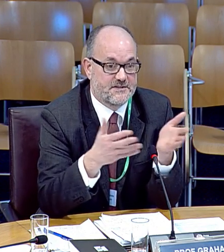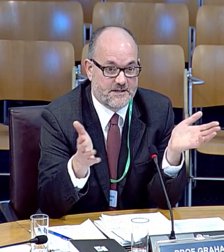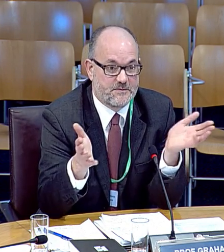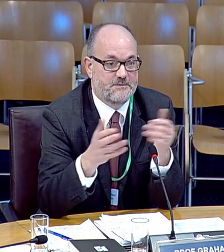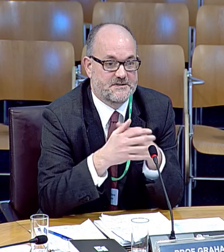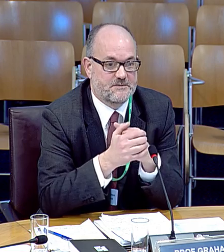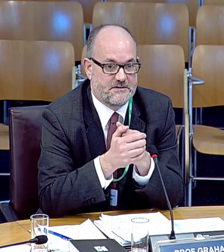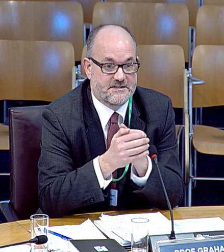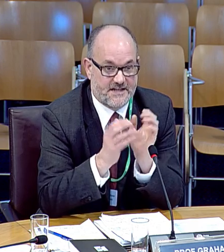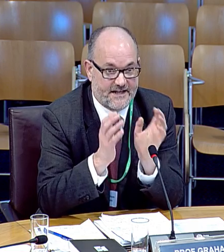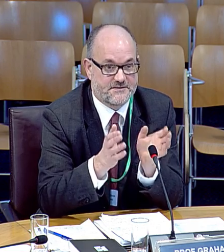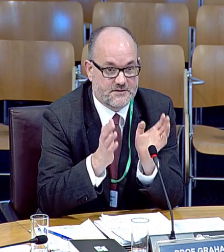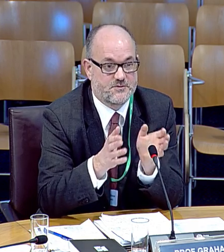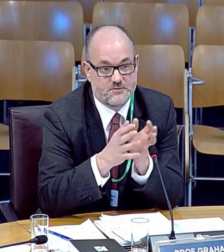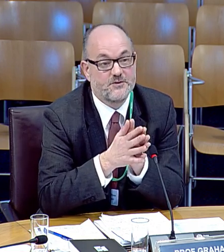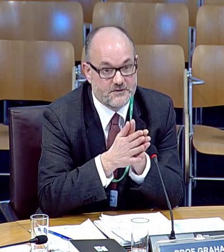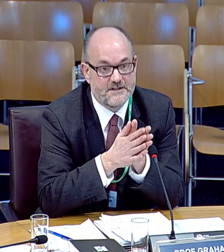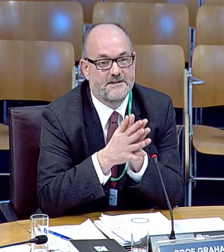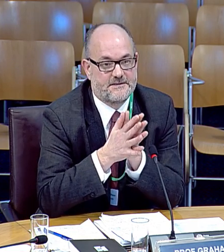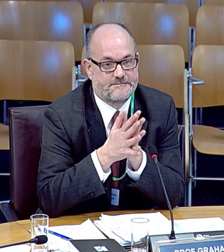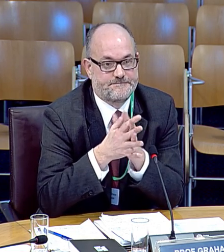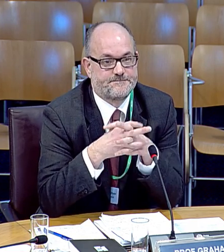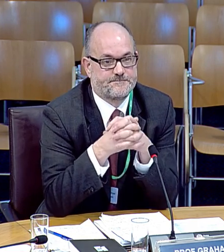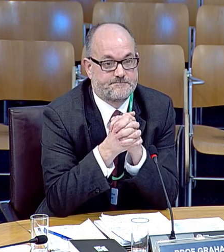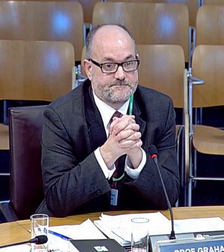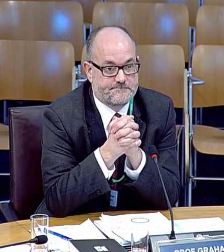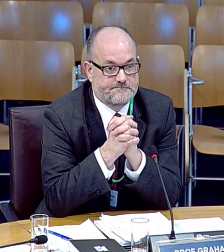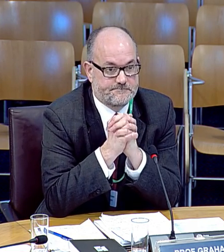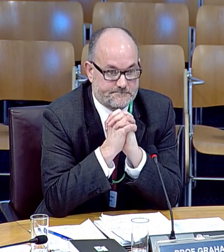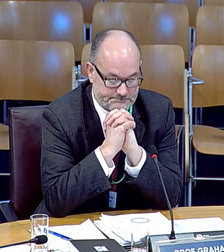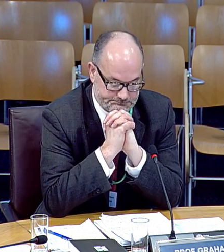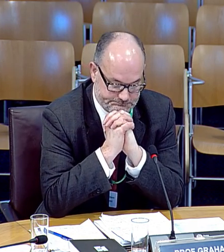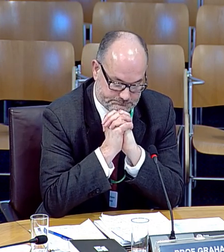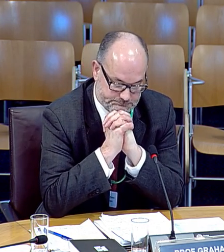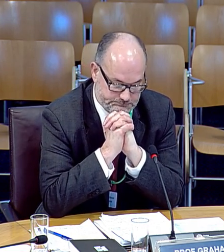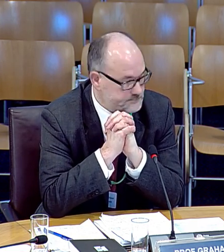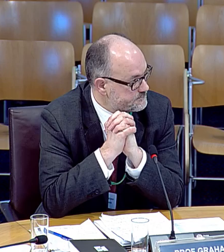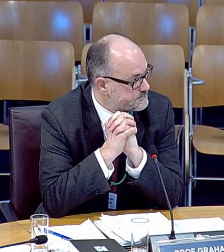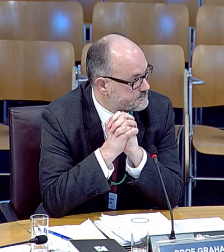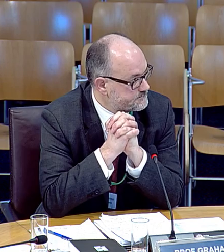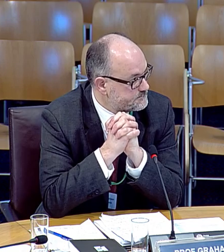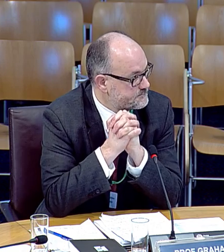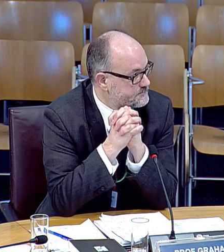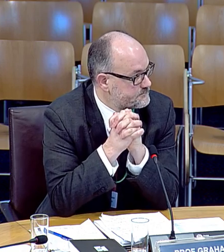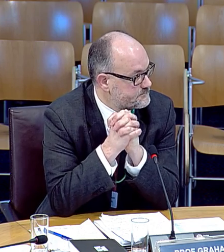disabled people's experiences as a social good? Yeah, thank you. Annie, if you... Sorry, Christopher.